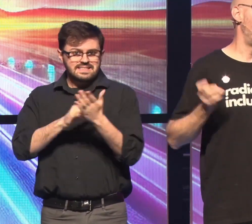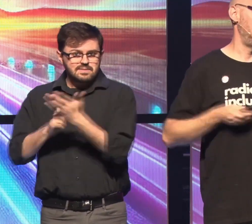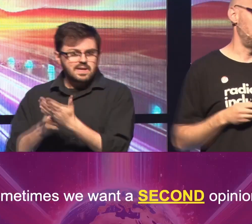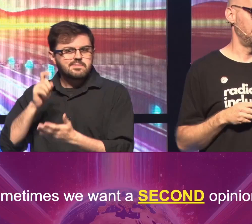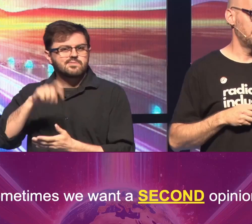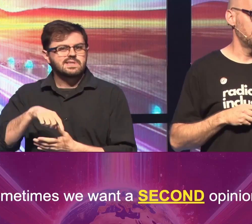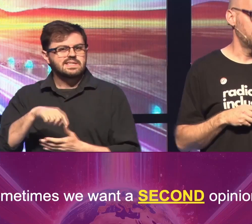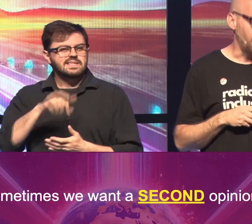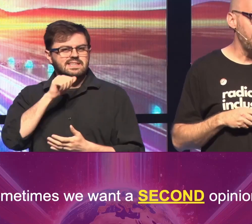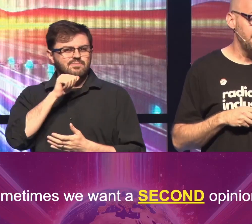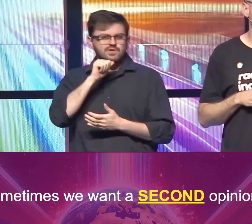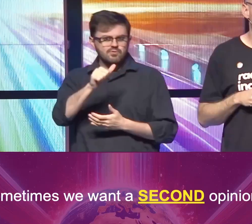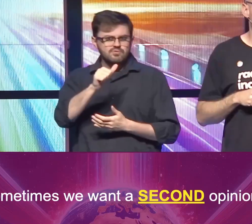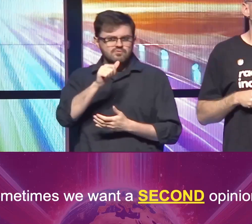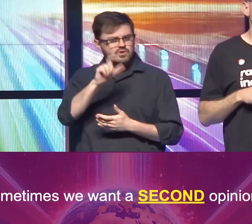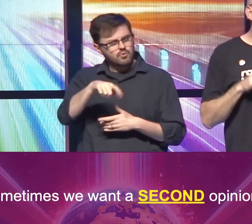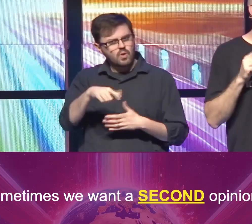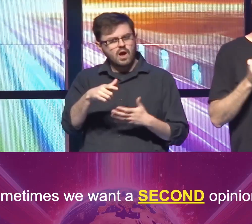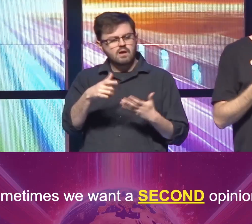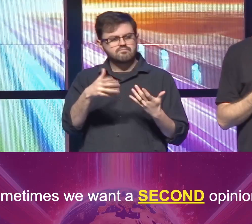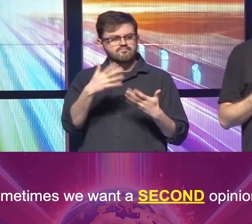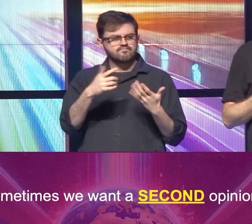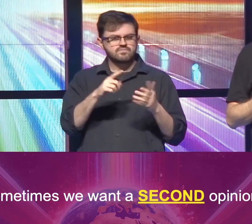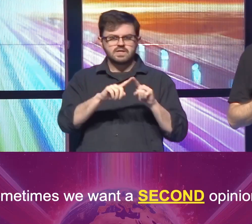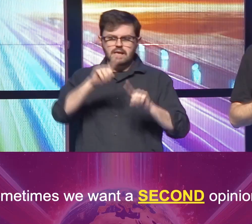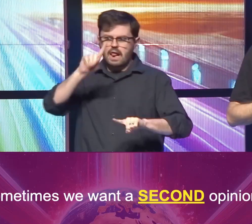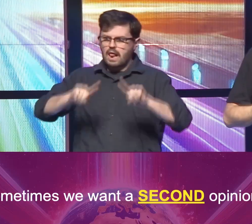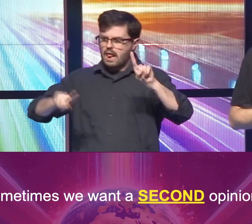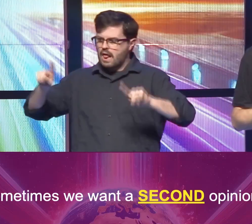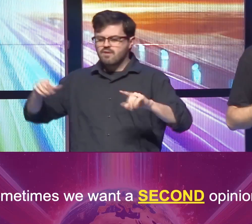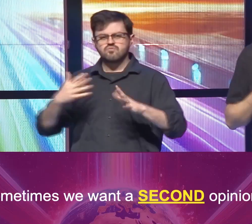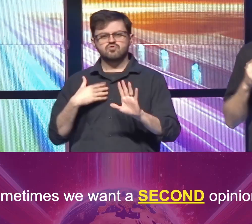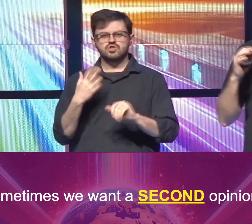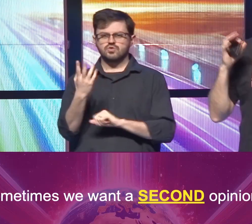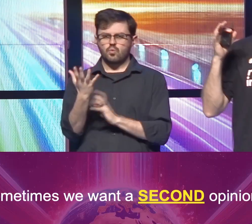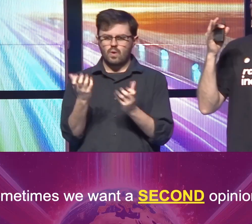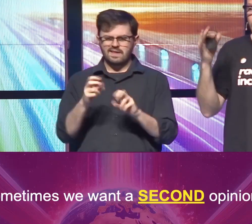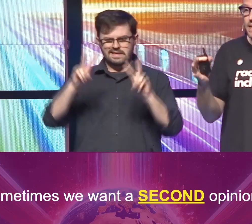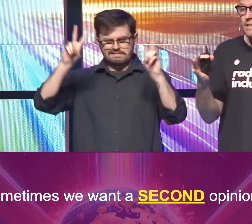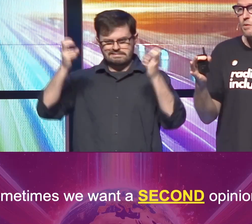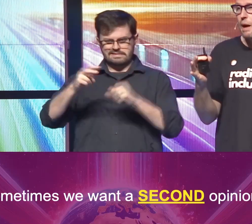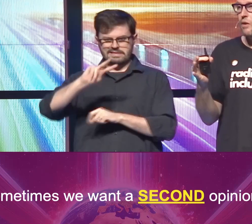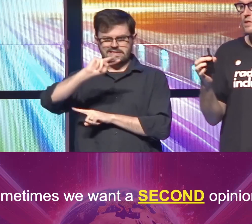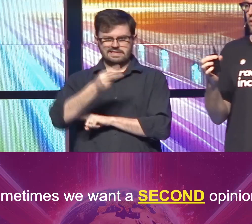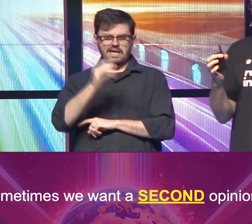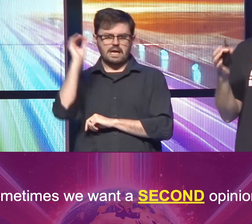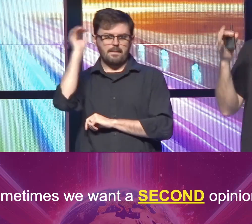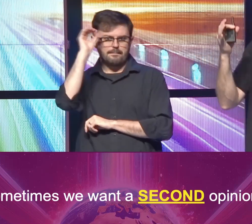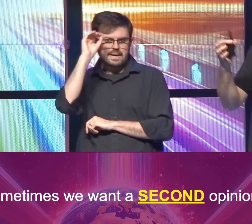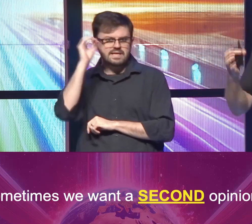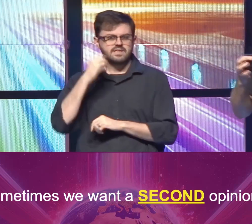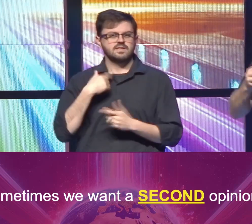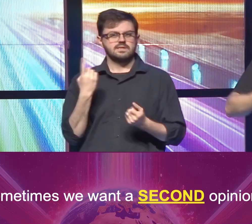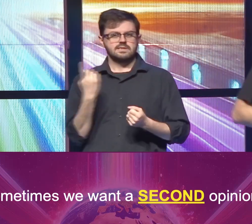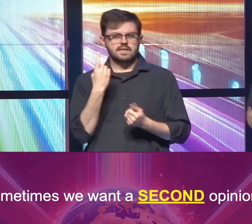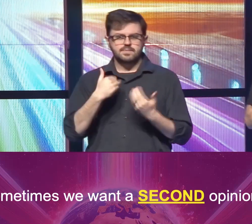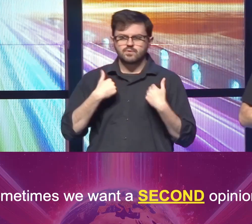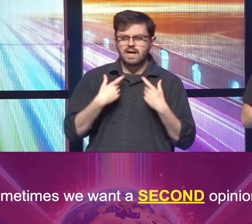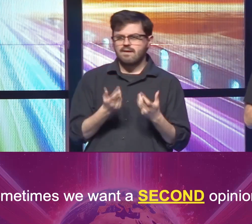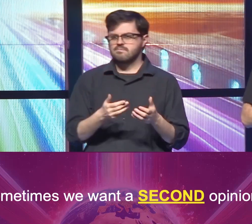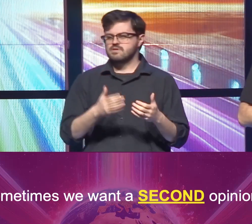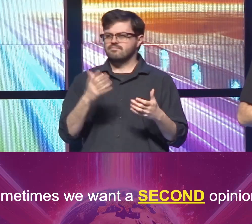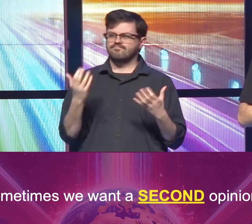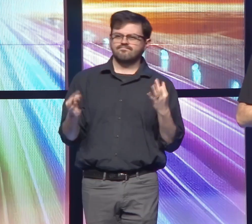second opinions, right? Like sometimes we're making big decisions that come with massive amounts of like impact in our